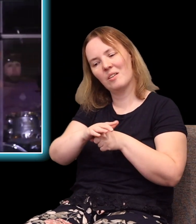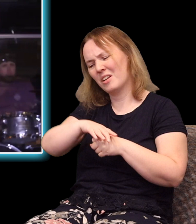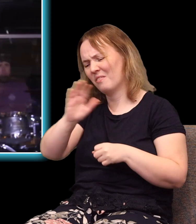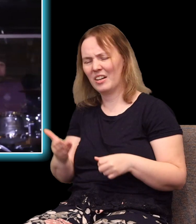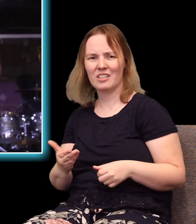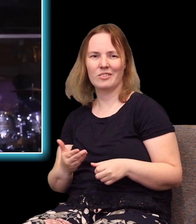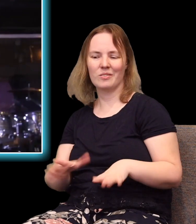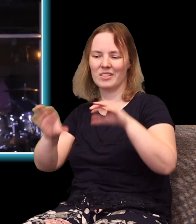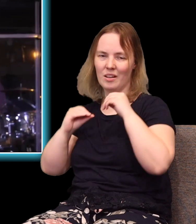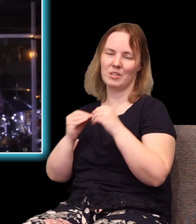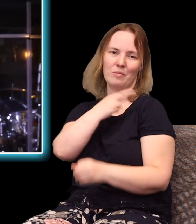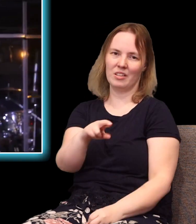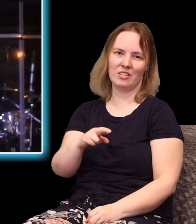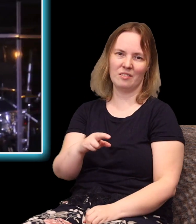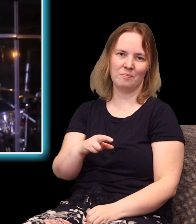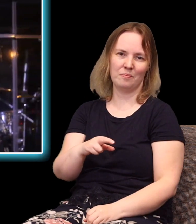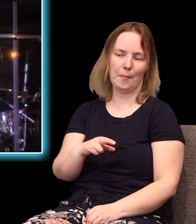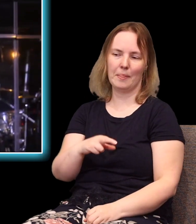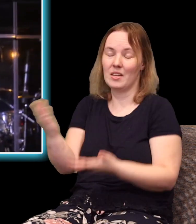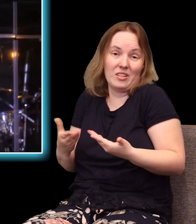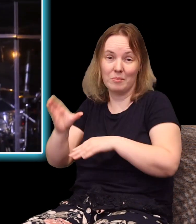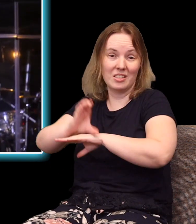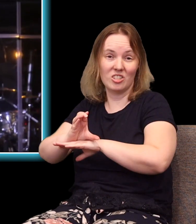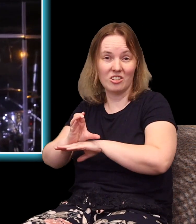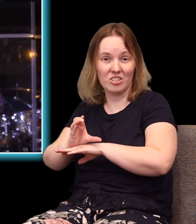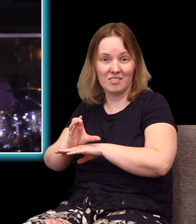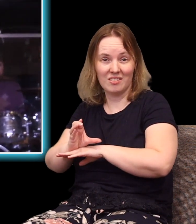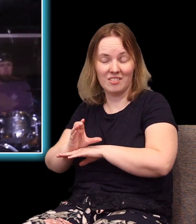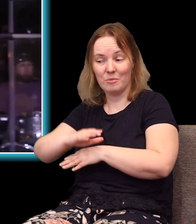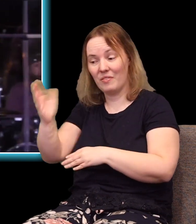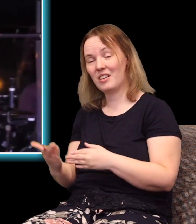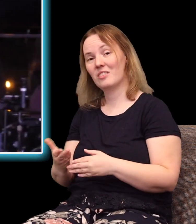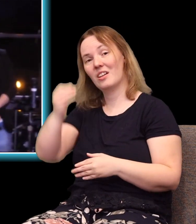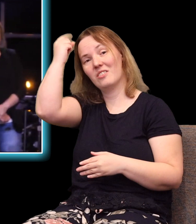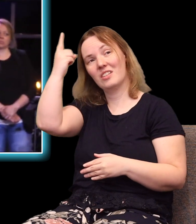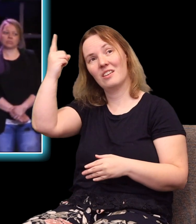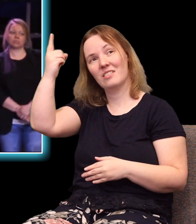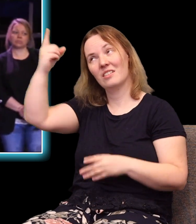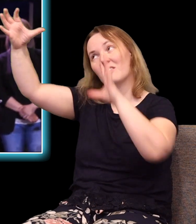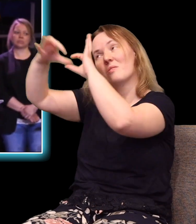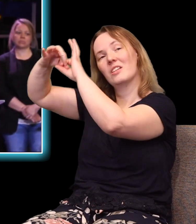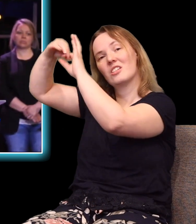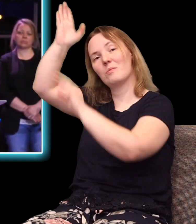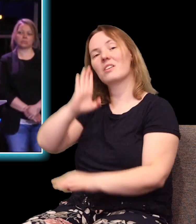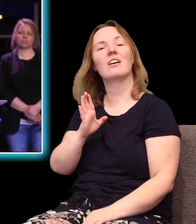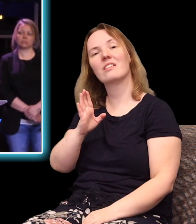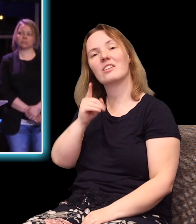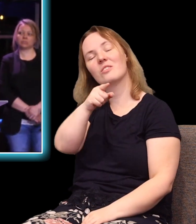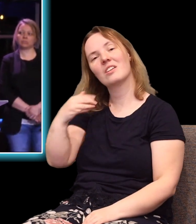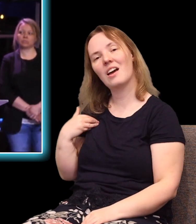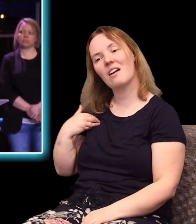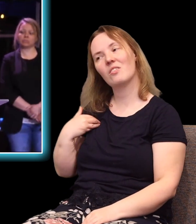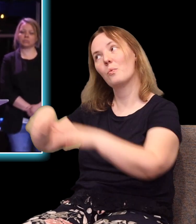I'm not inviting you to accept a religion, even to come to this church. You're welcome to. I'm inviting you to understand that there is a relationship